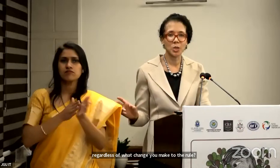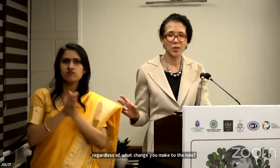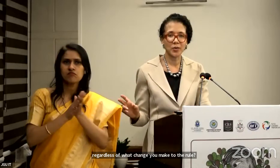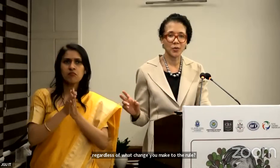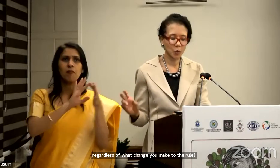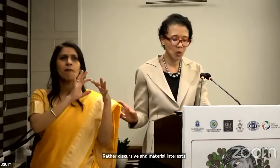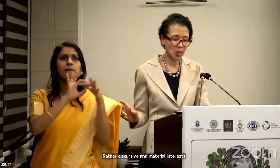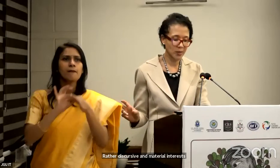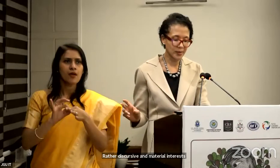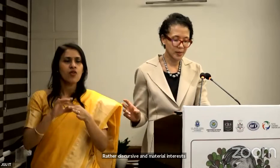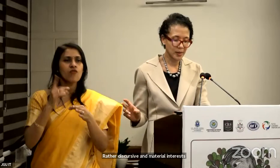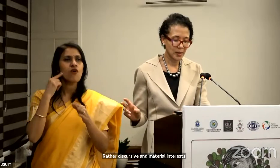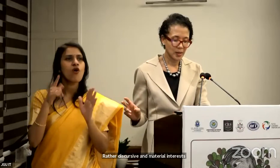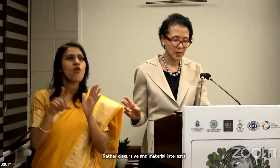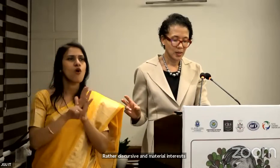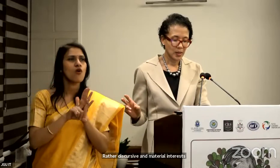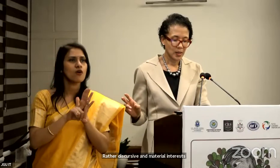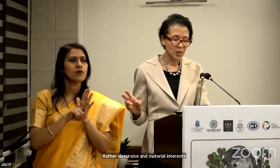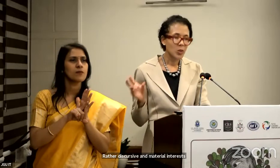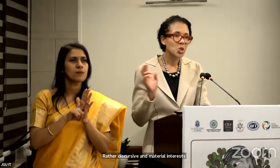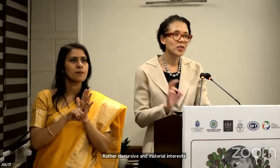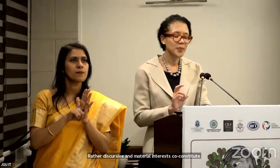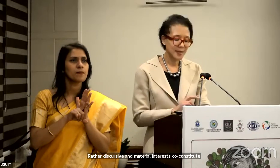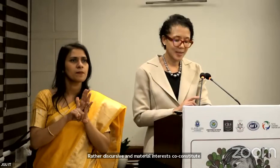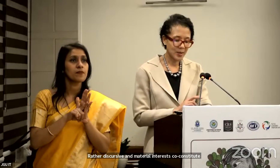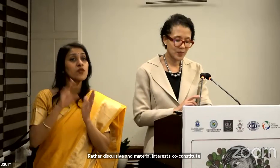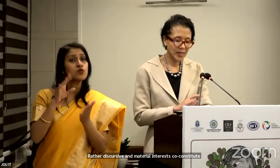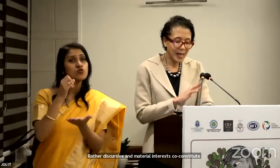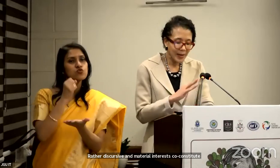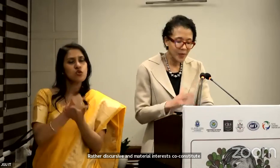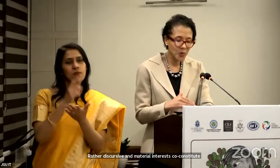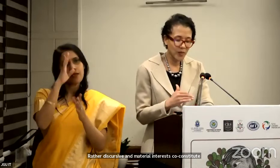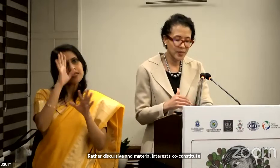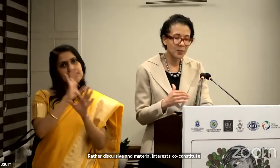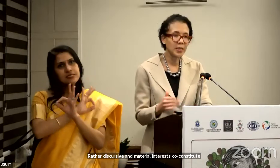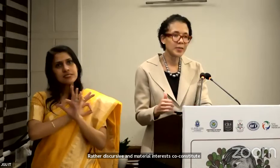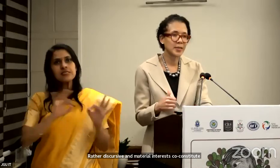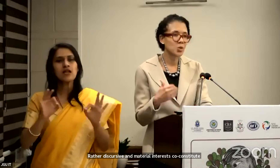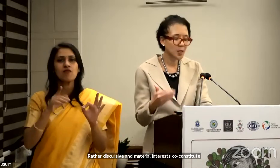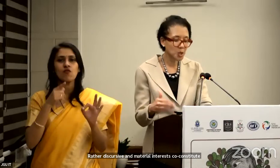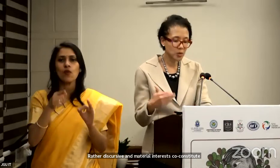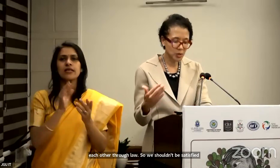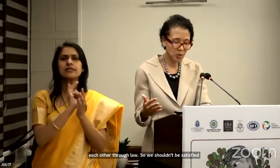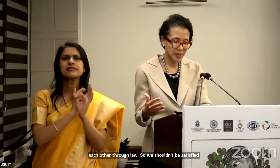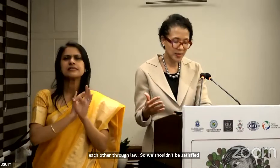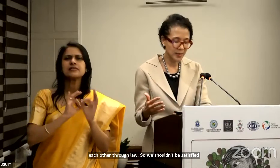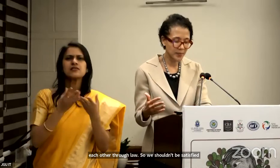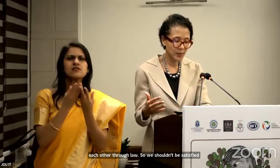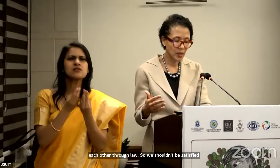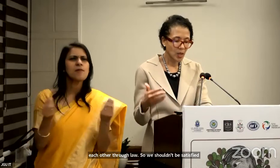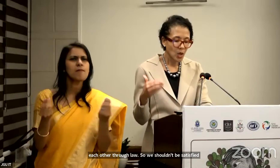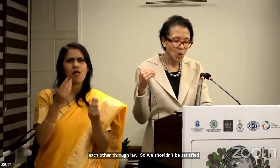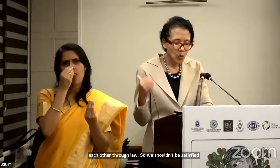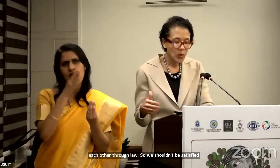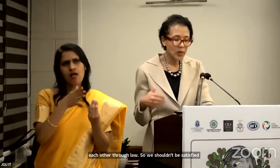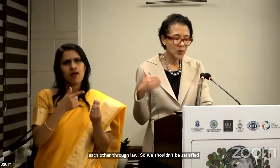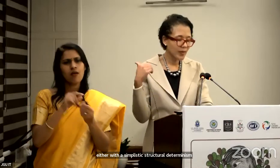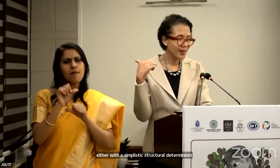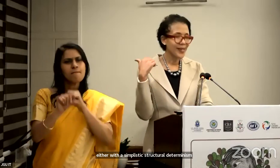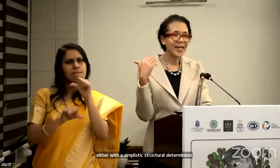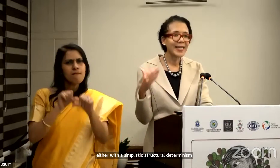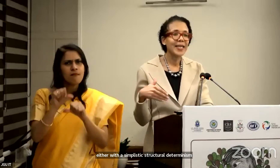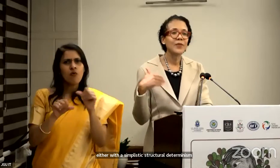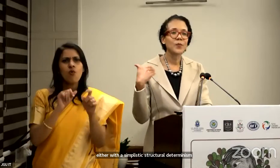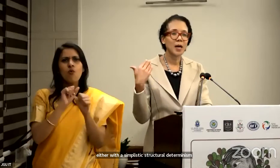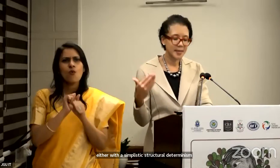co-constitute each other through law. So we shouldn't be satisfied either with a simplistic structural determinism or with